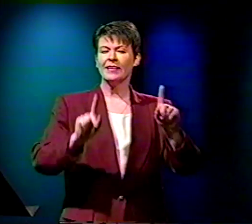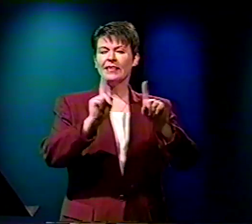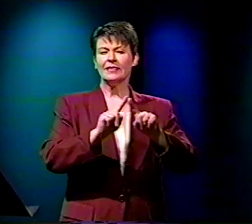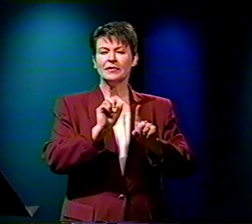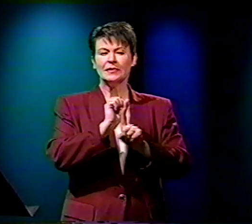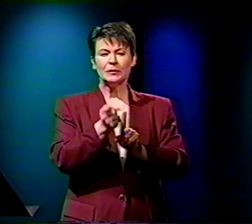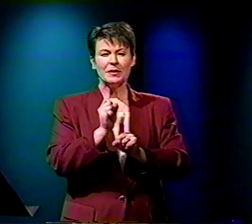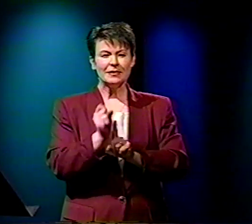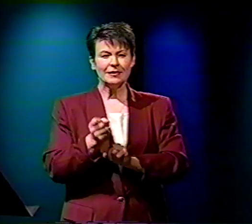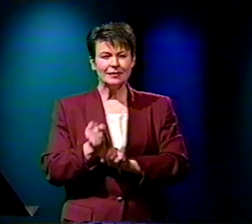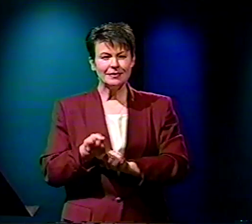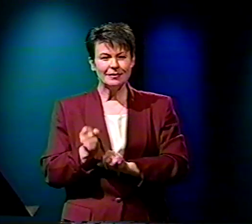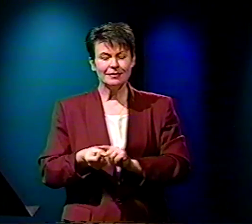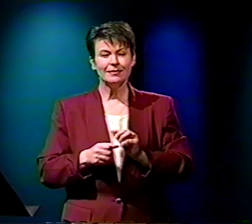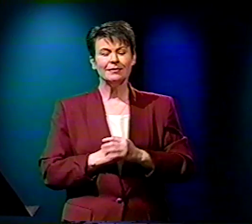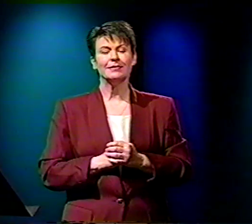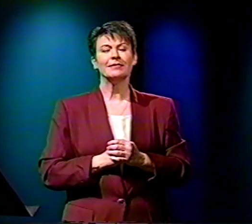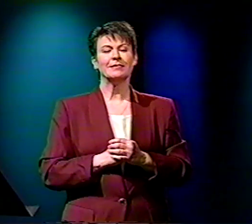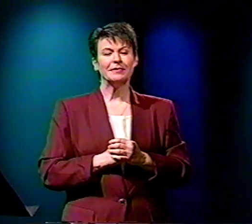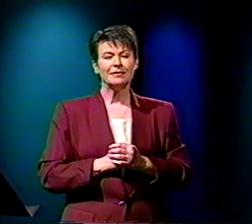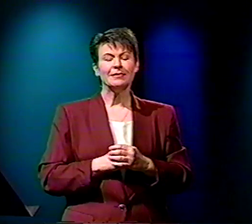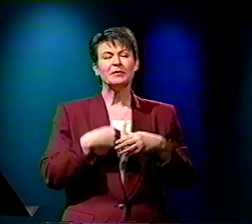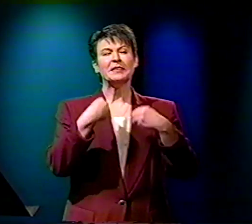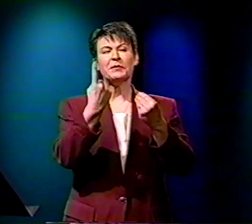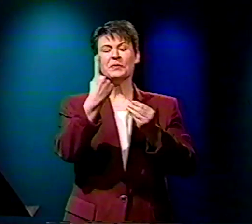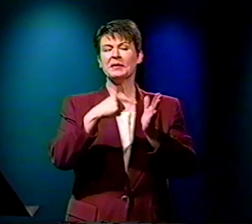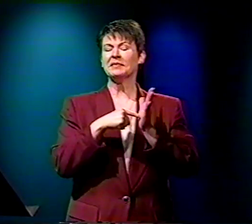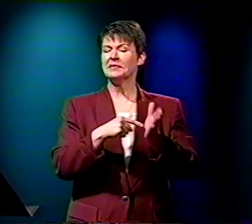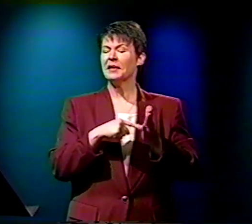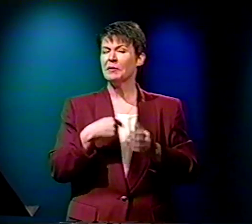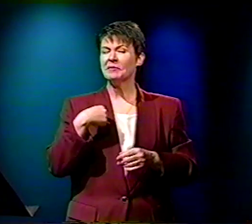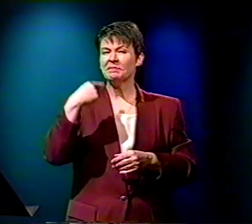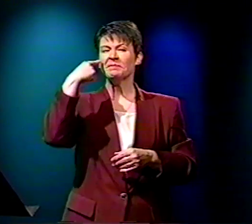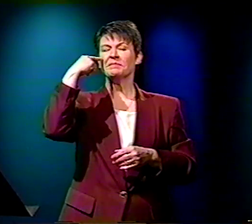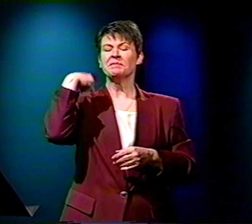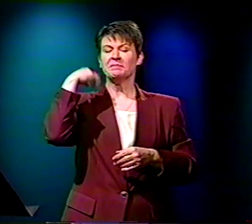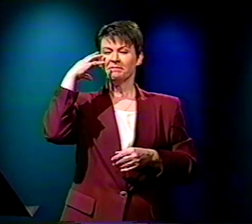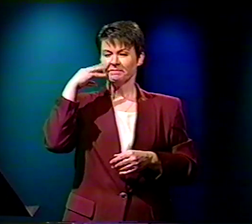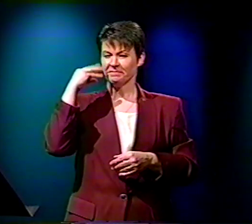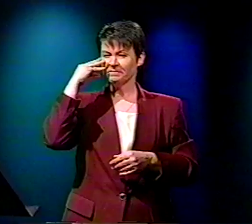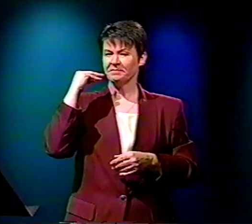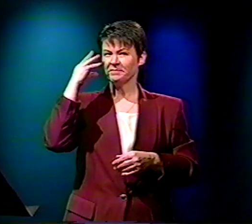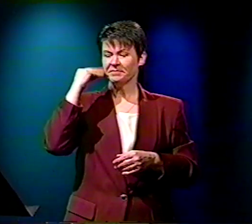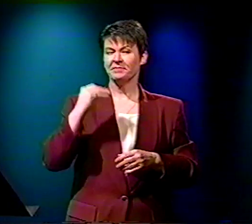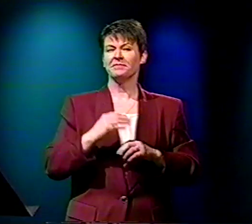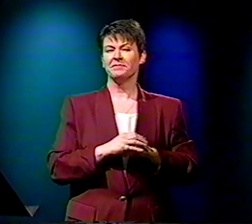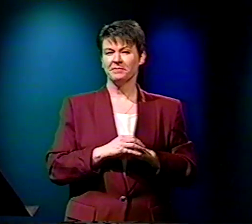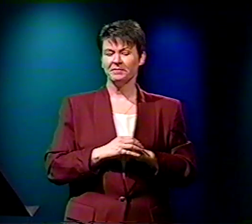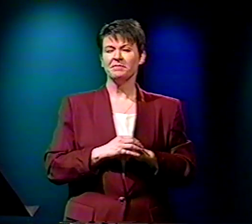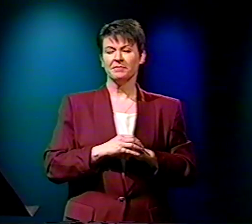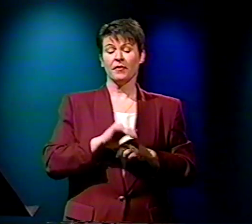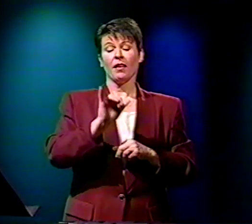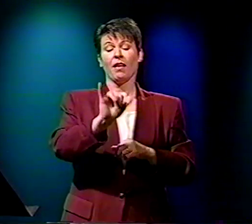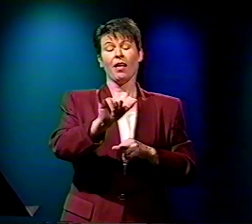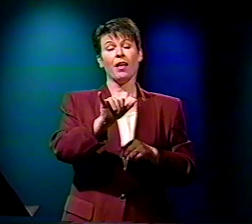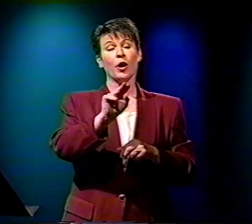depending on who the people are and depending on the different situations that occur. You know, I had an experience once